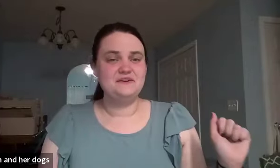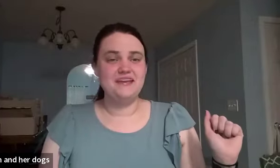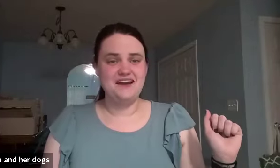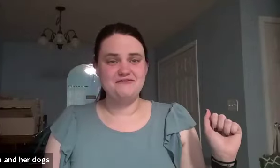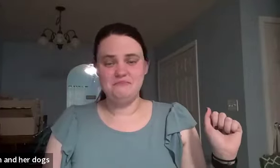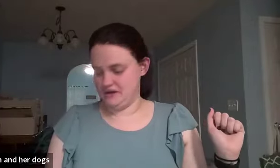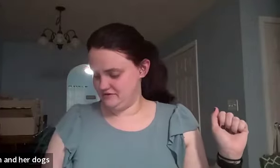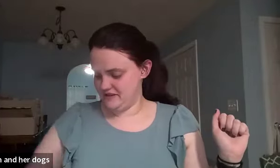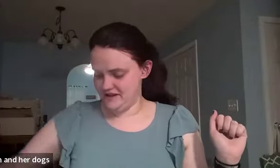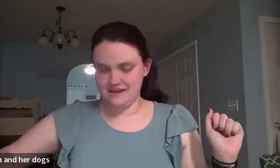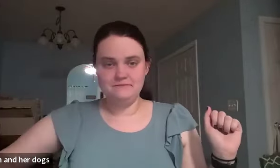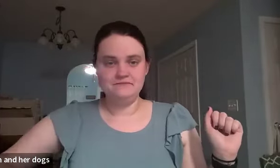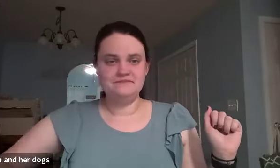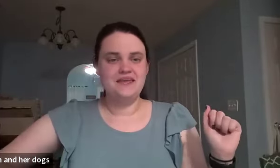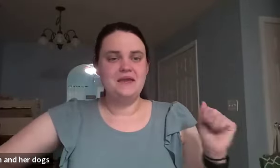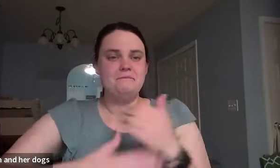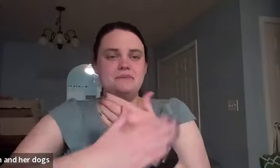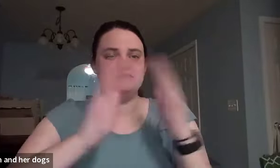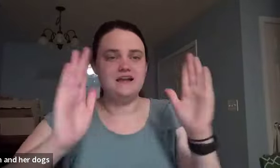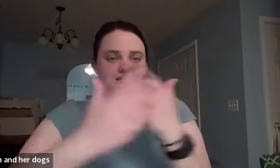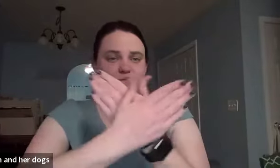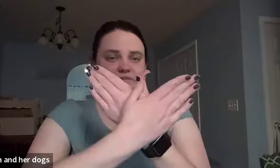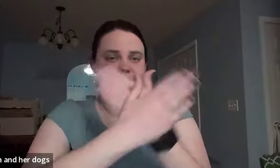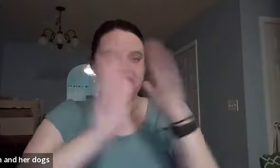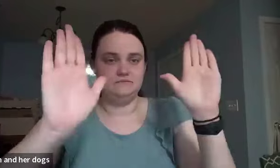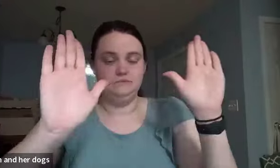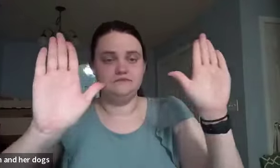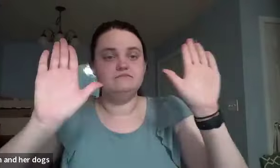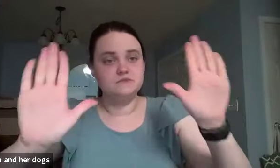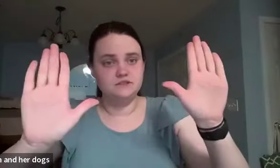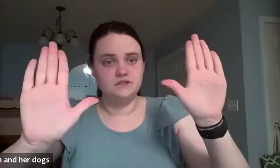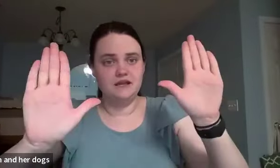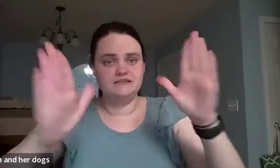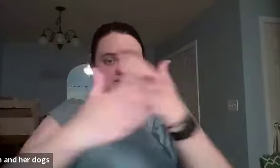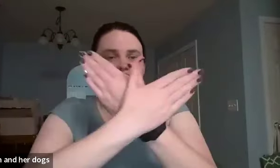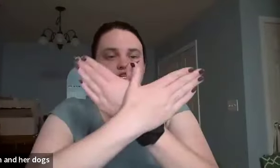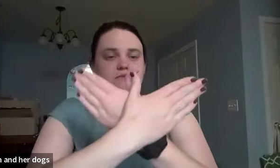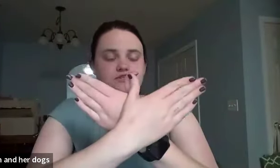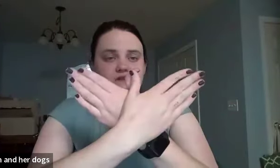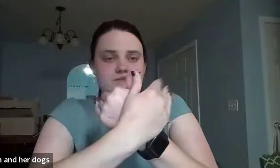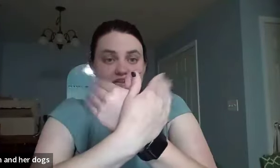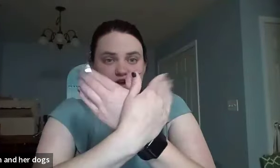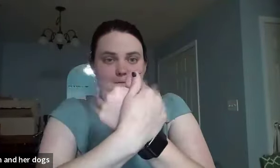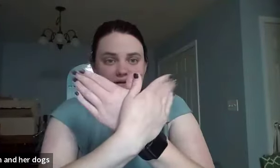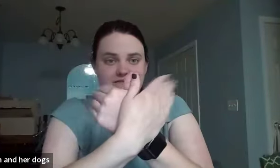Then we have butterfly. Butterfly is going to be 2 hands like this. You're going to put your thumbs together and go